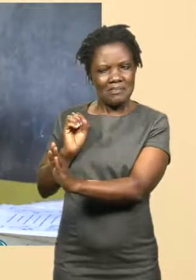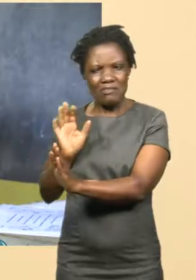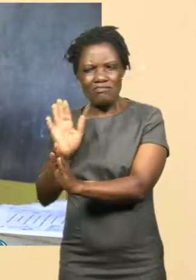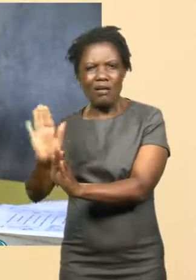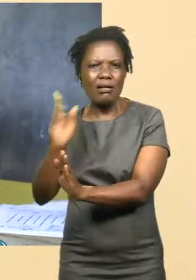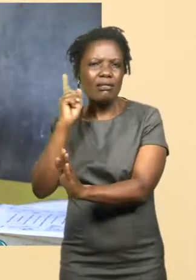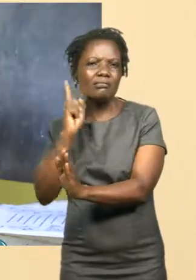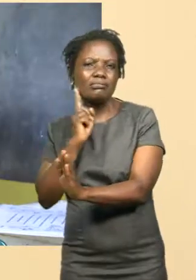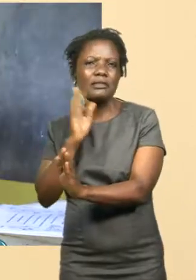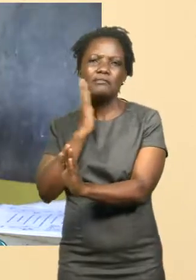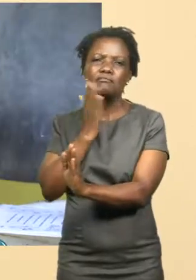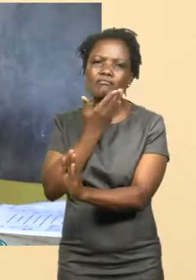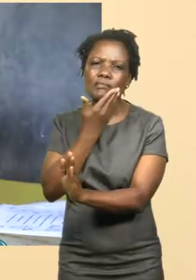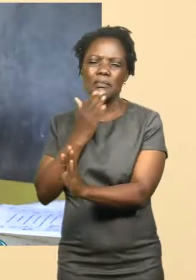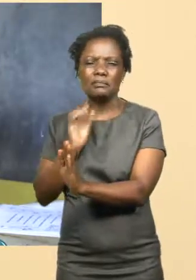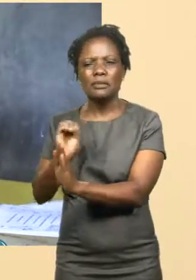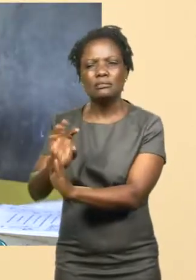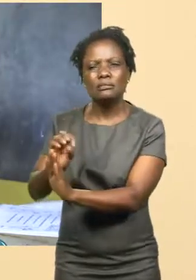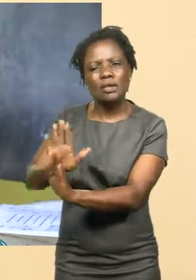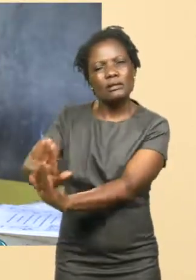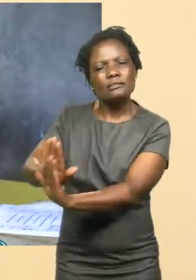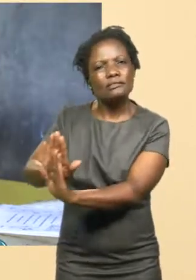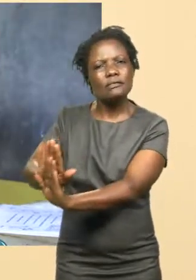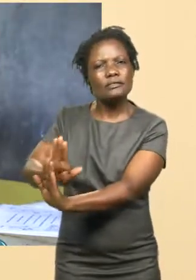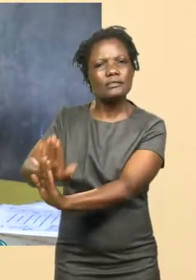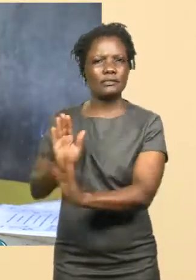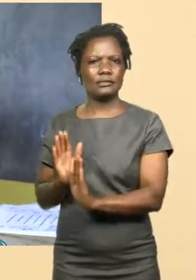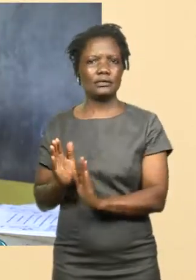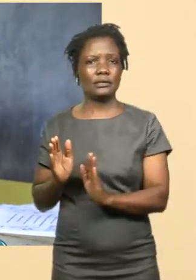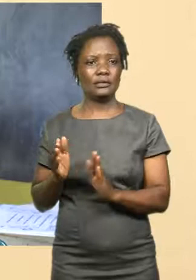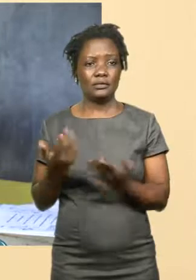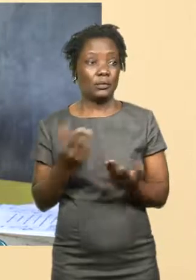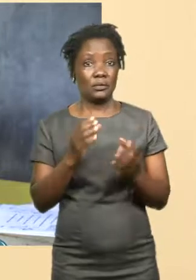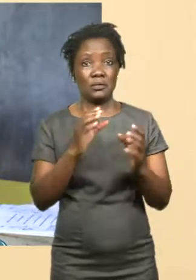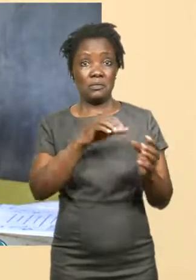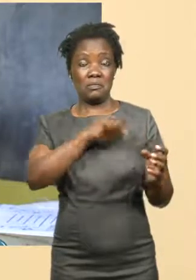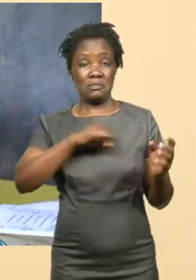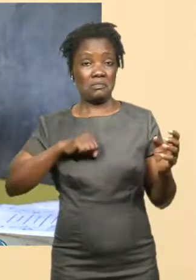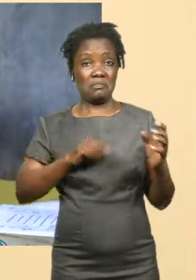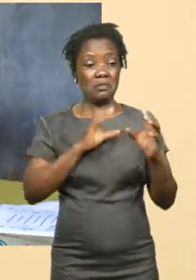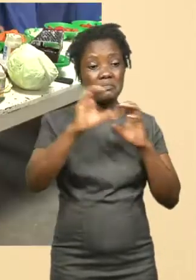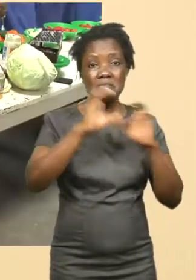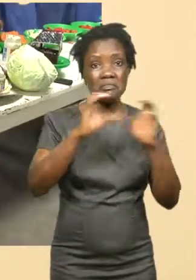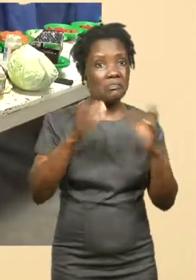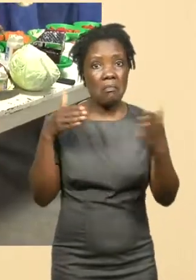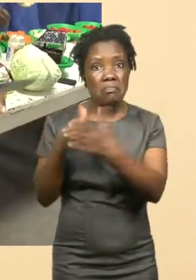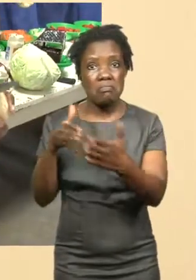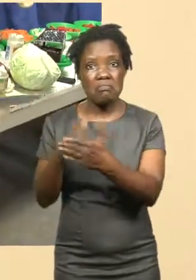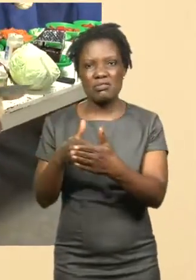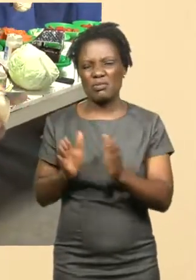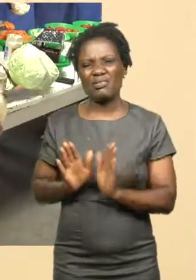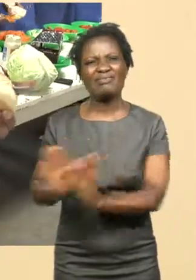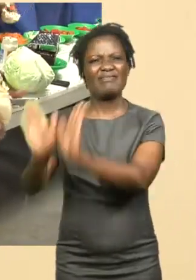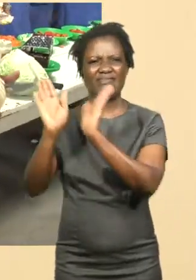deaf, don't tell them to do this, don't. Even then, how will I tell them? So these children lack skills.